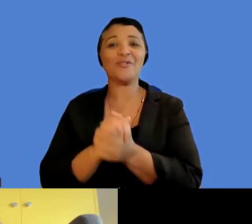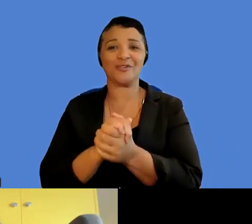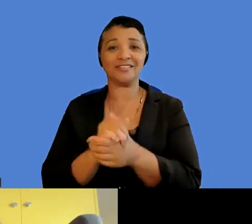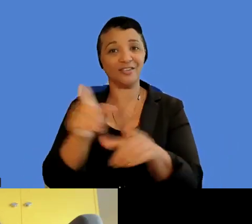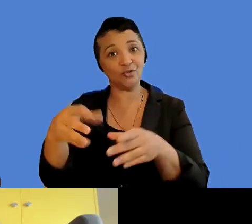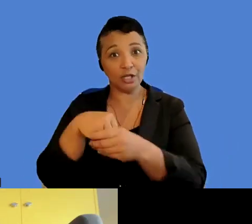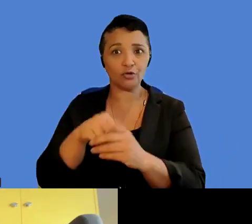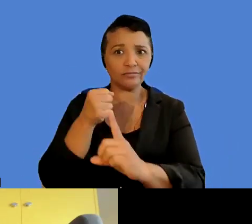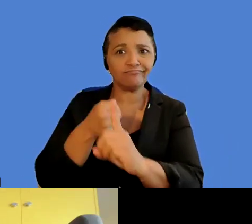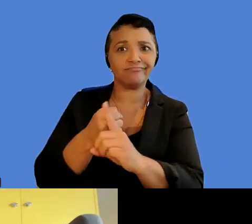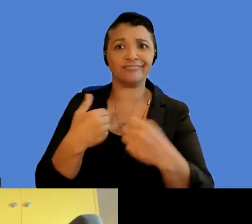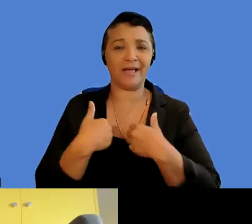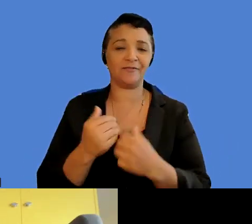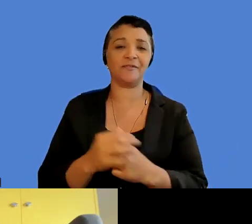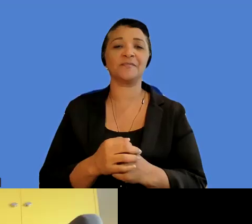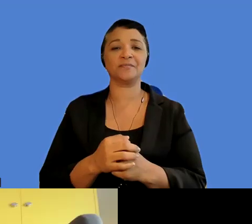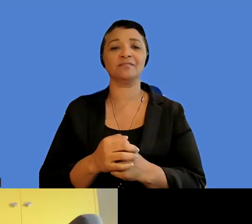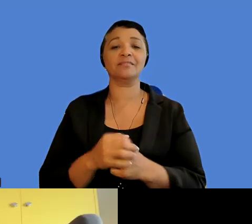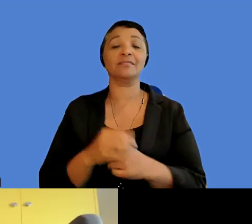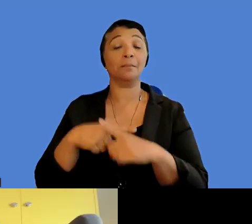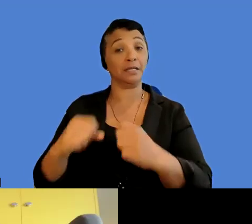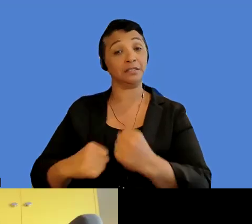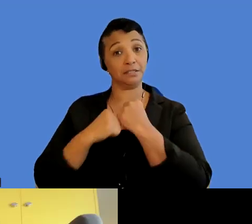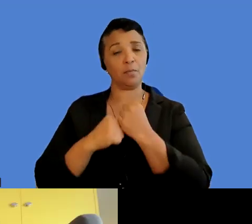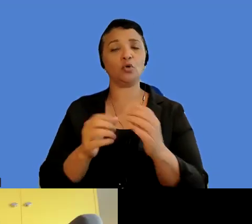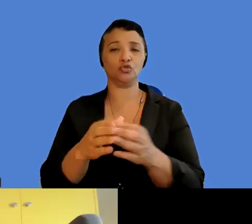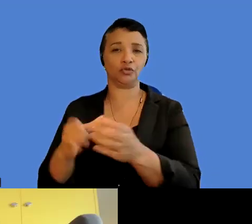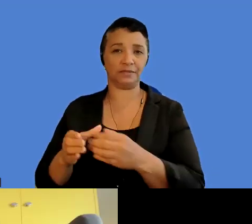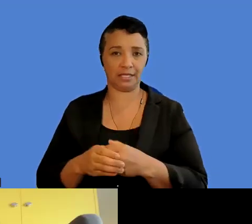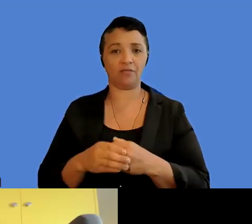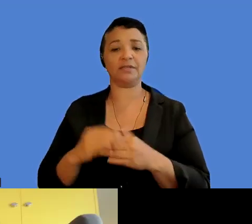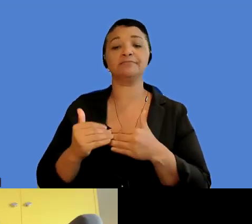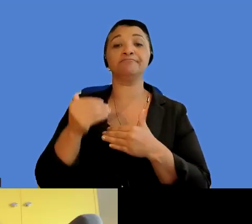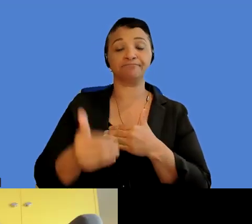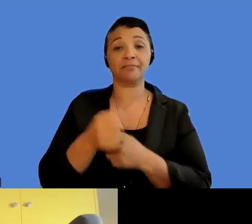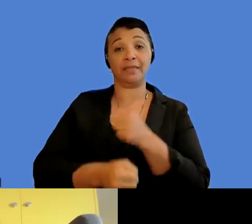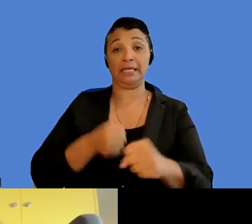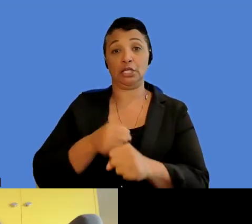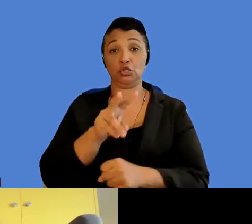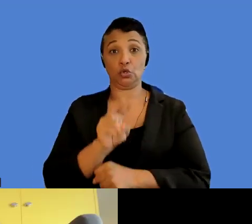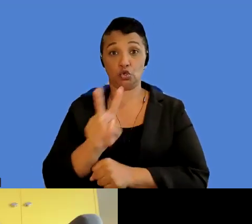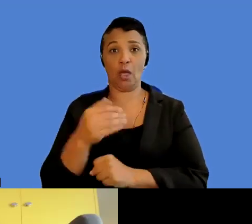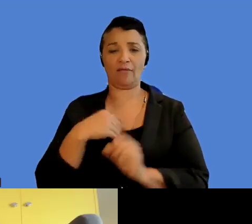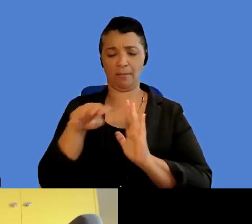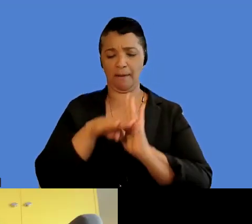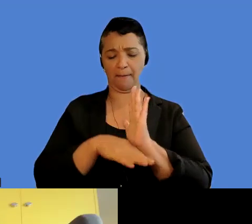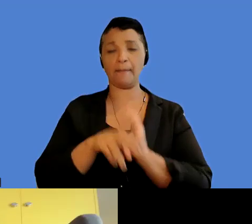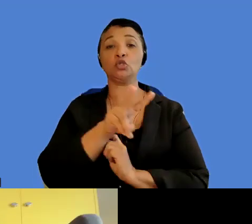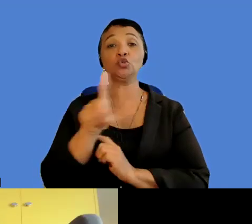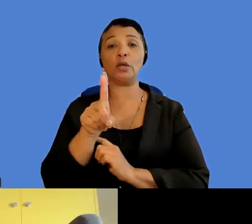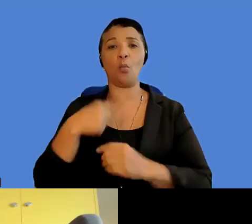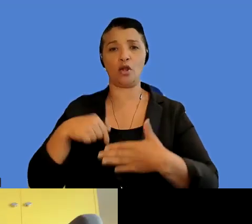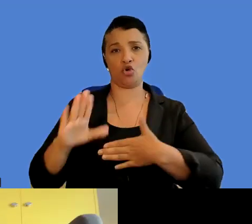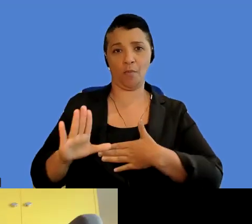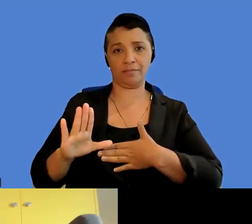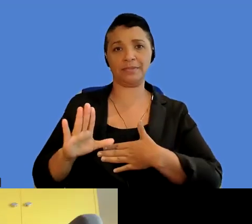that. And then, of course, the support from stakeholders. So in 2022, there were 21 commitments mentioning Indigenous people with